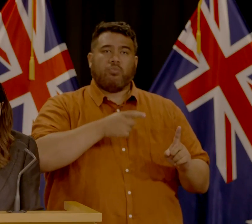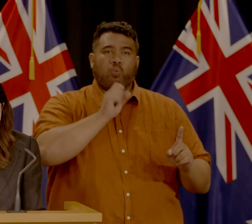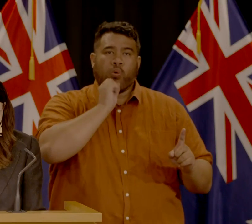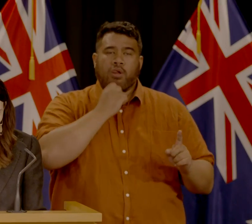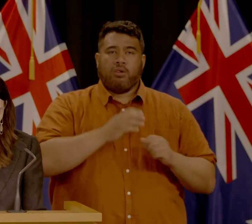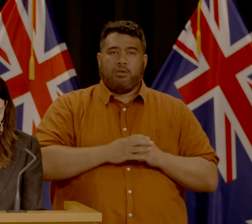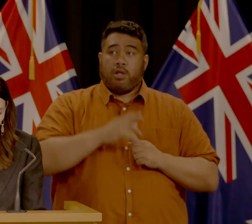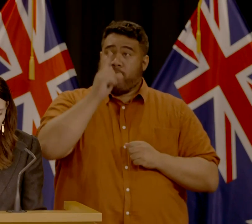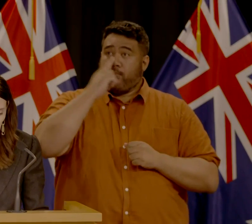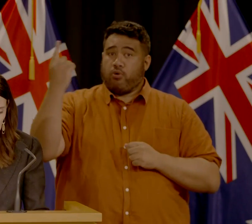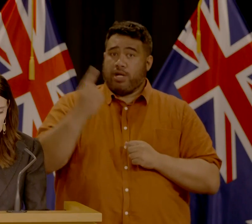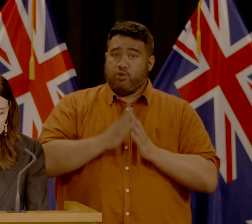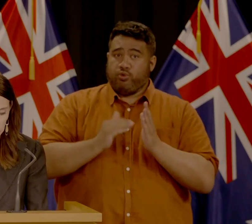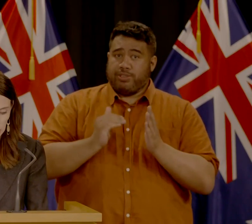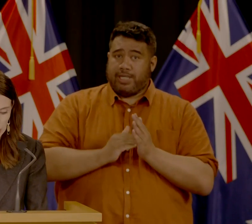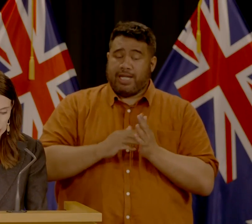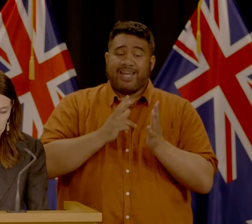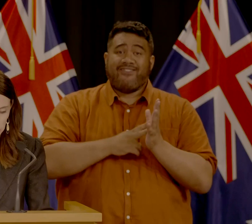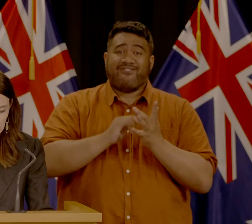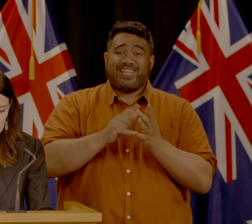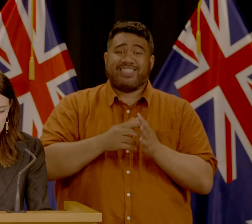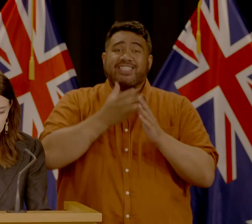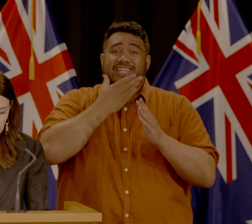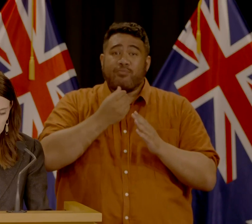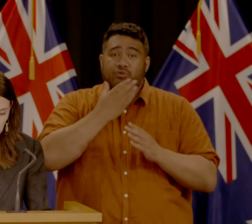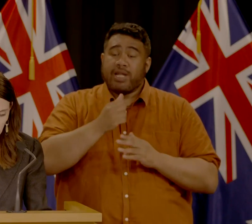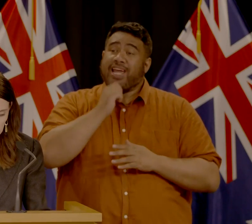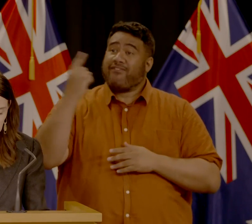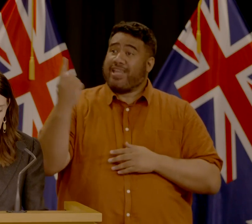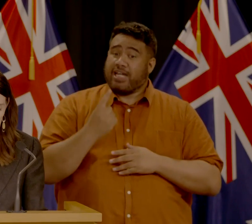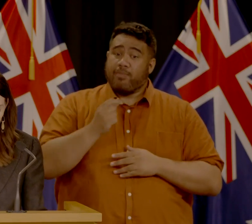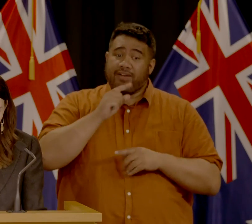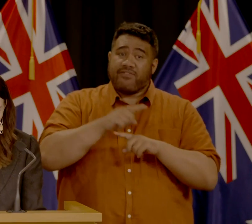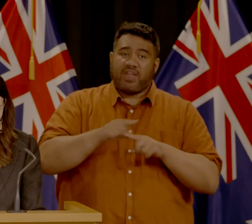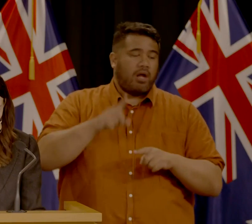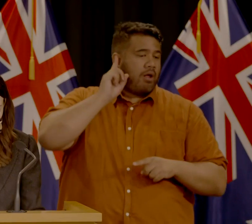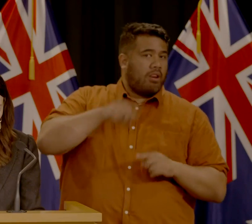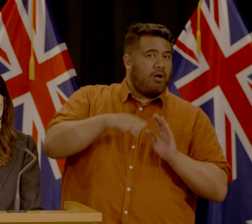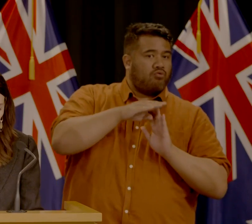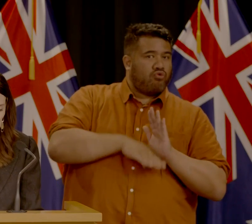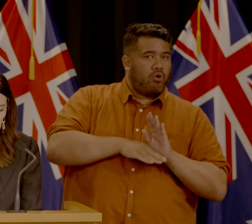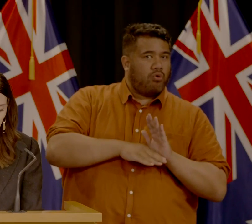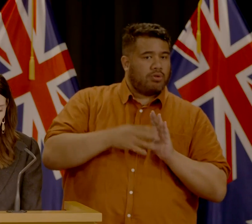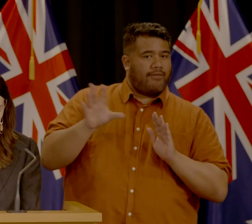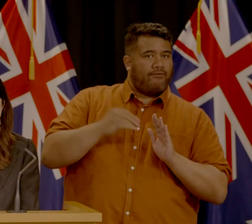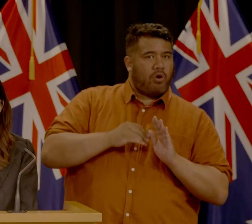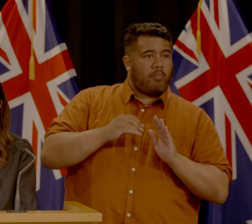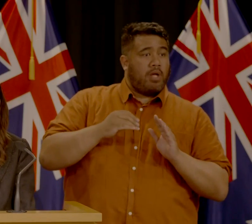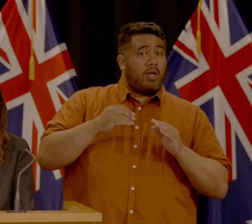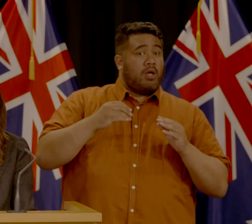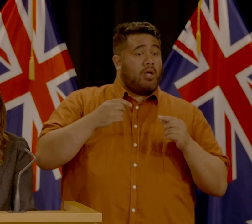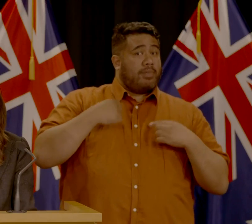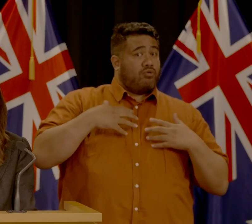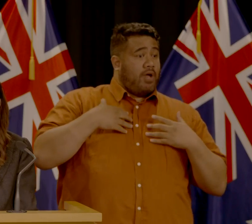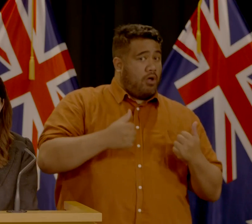Zealand, to be liable for detention and deportation if they do not comply with instructions from a medical officer of